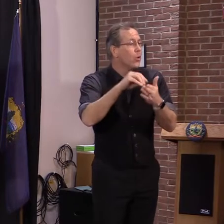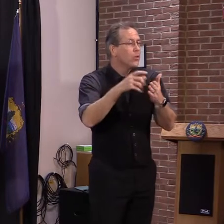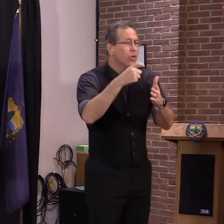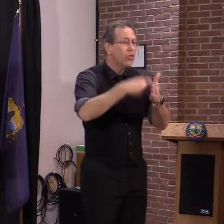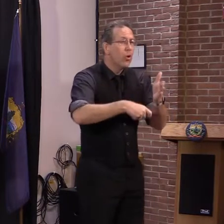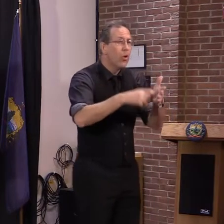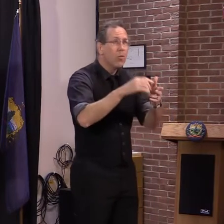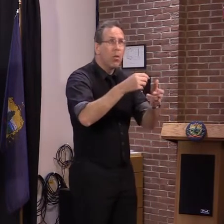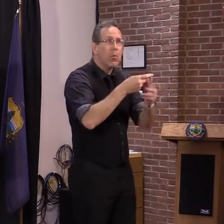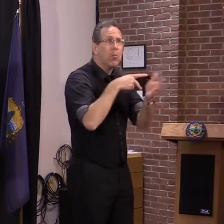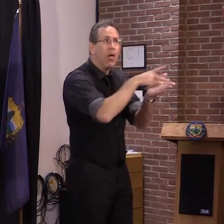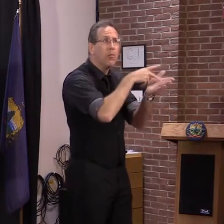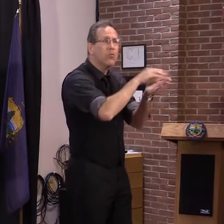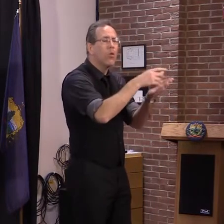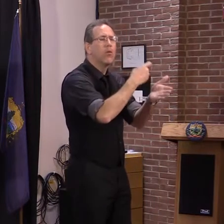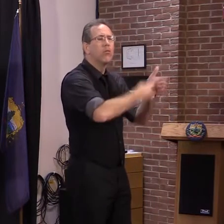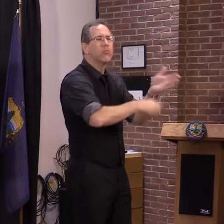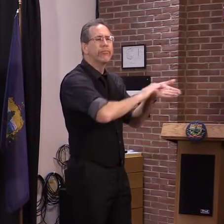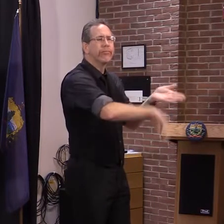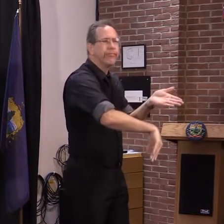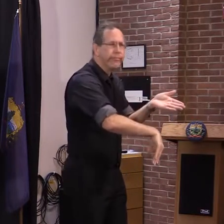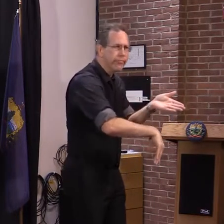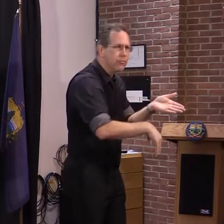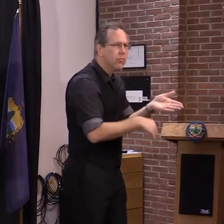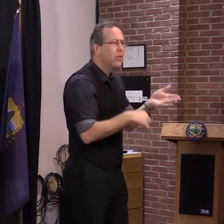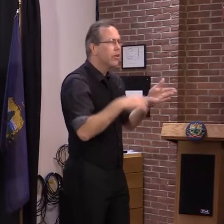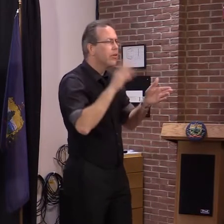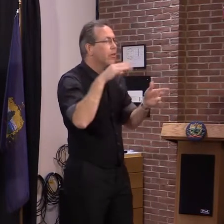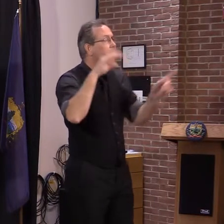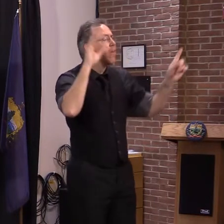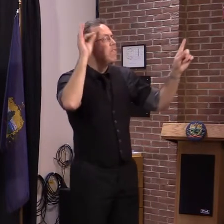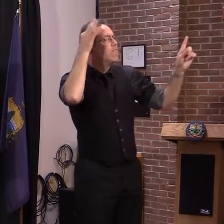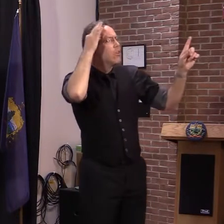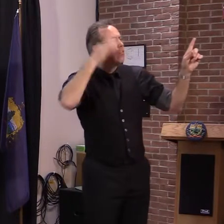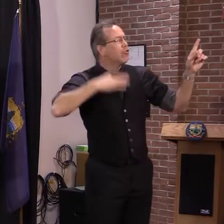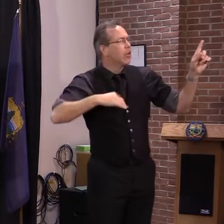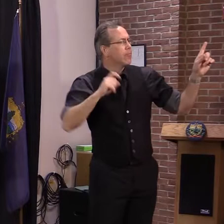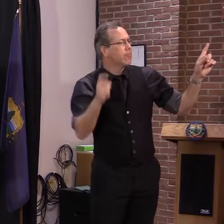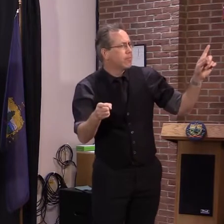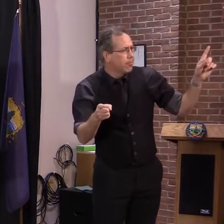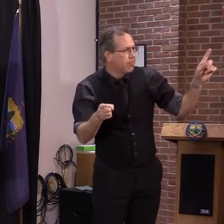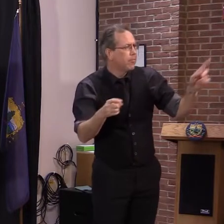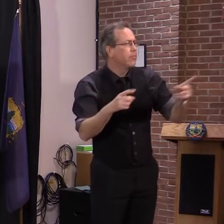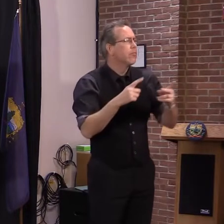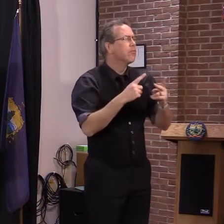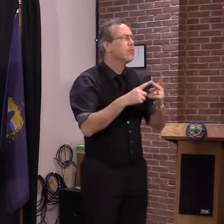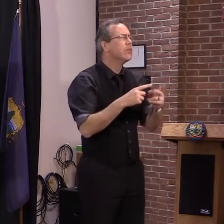expand upon an existing federal credit that caps at